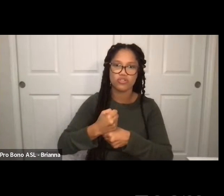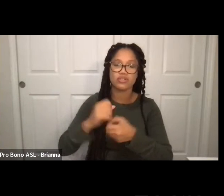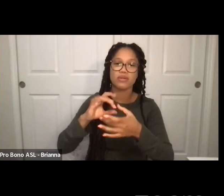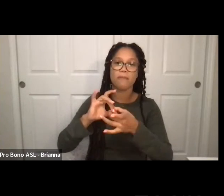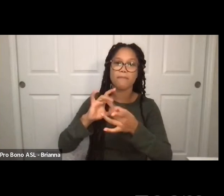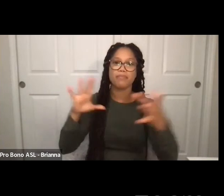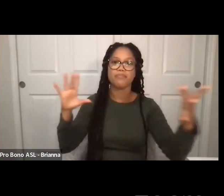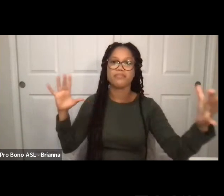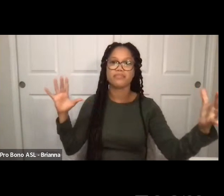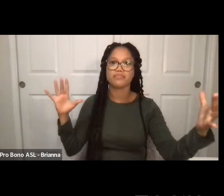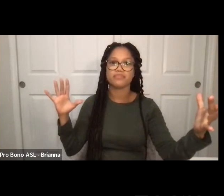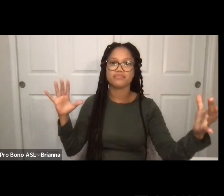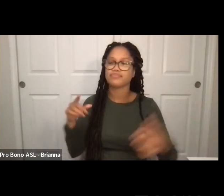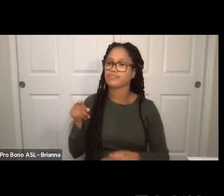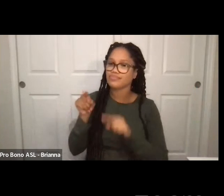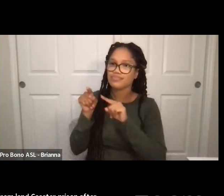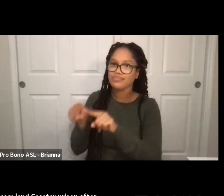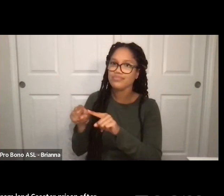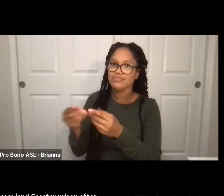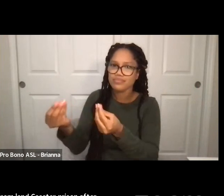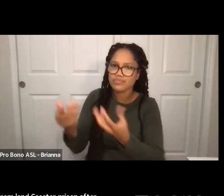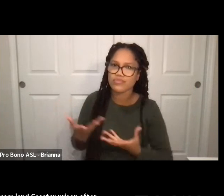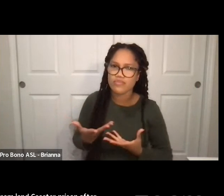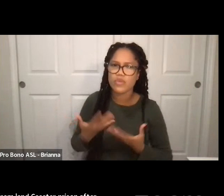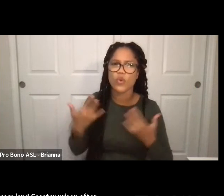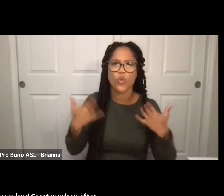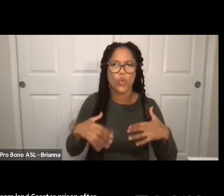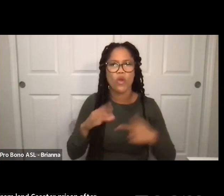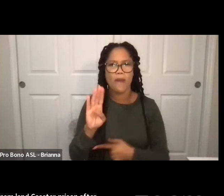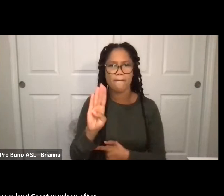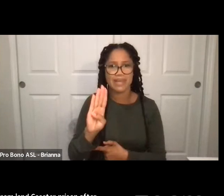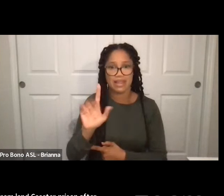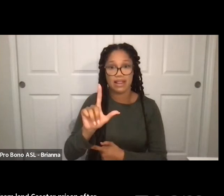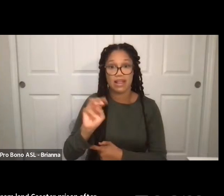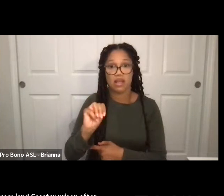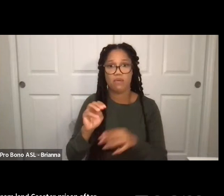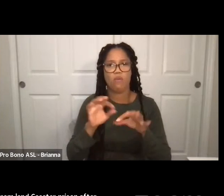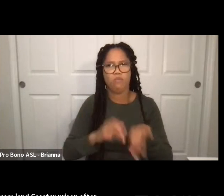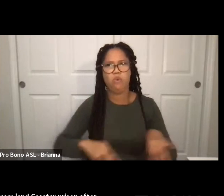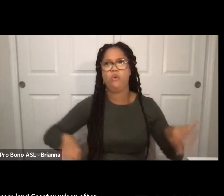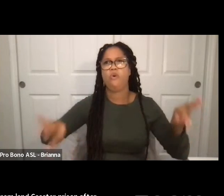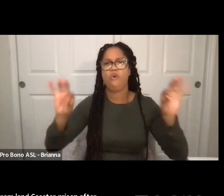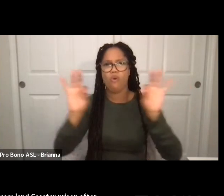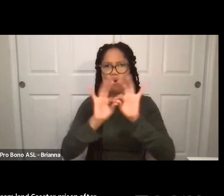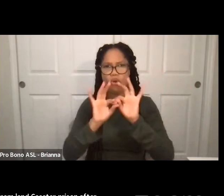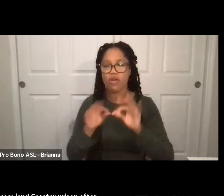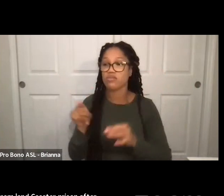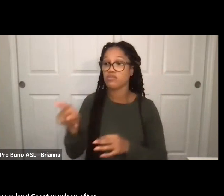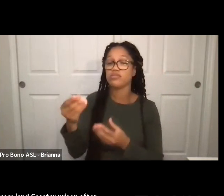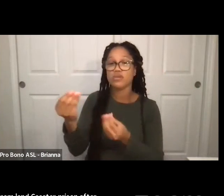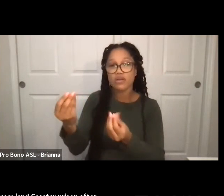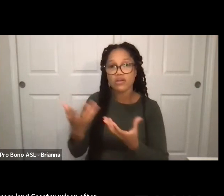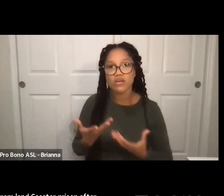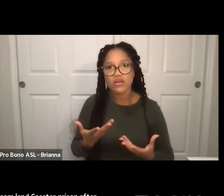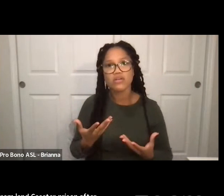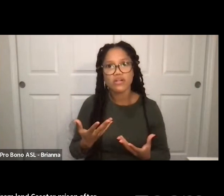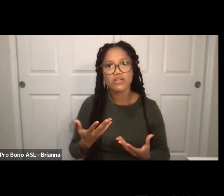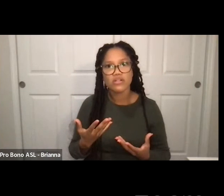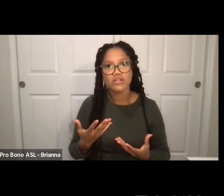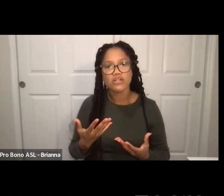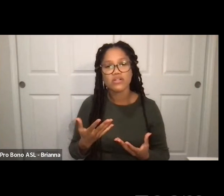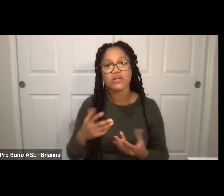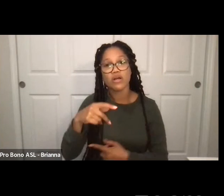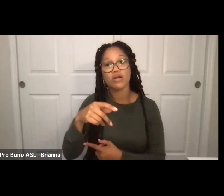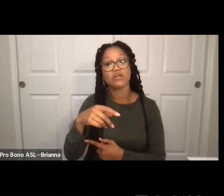And, he talked about the importance of Black Lives Matter. He also talked about how progressive